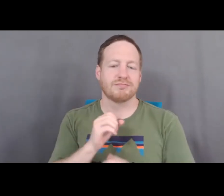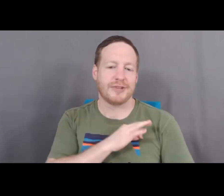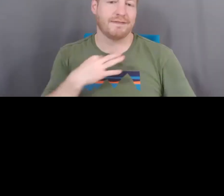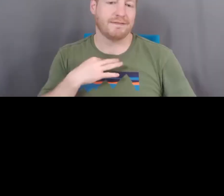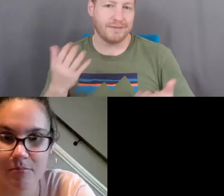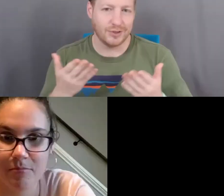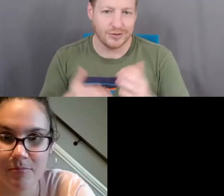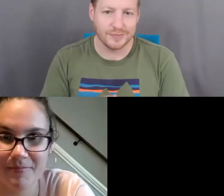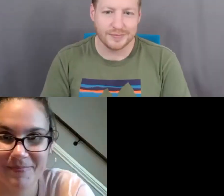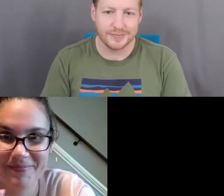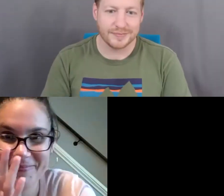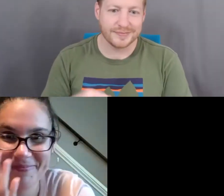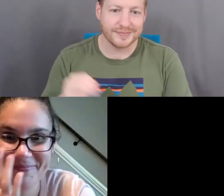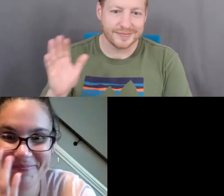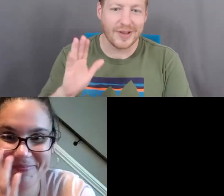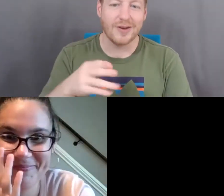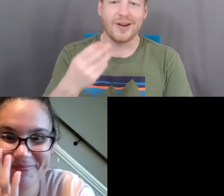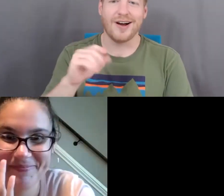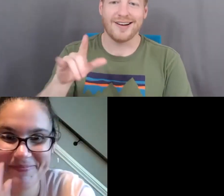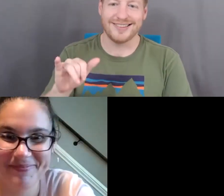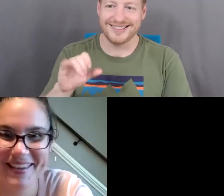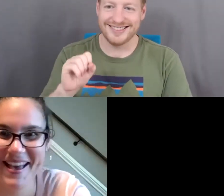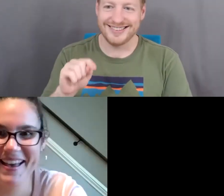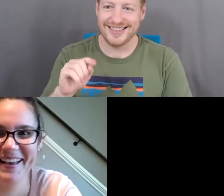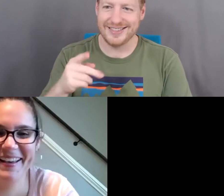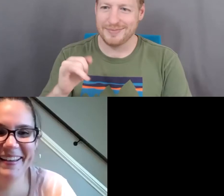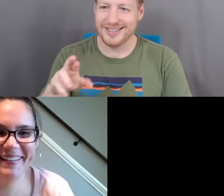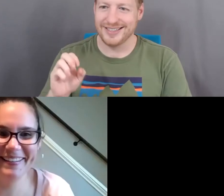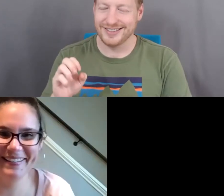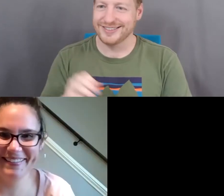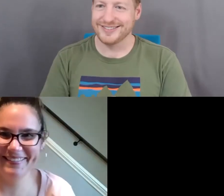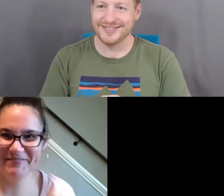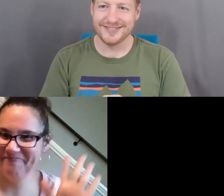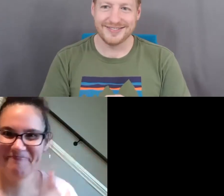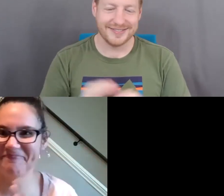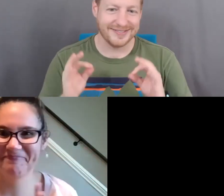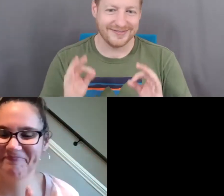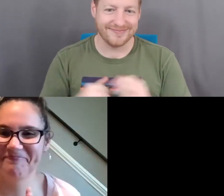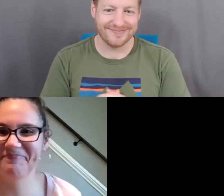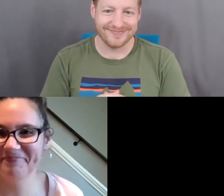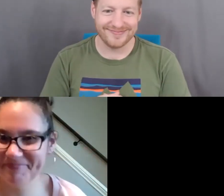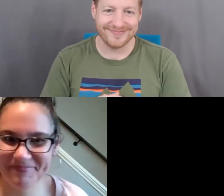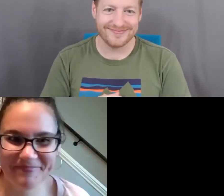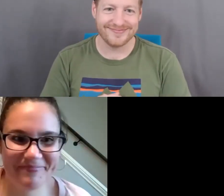So those are the staff that are present tonight. Oh, Holly, you didn't get mentioned. Oh, hi, Holly St. Pierre. Hi.